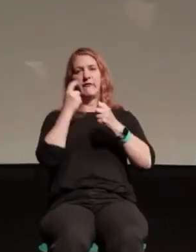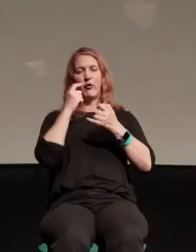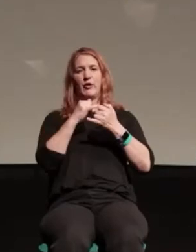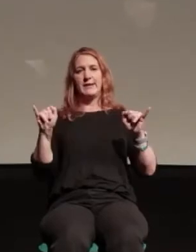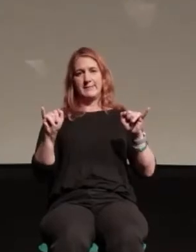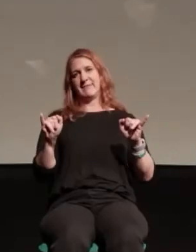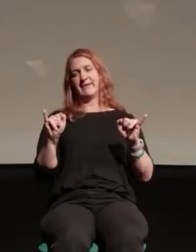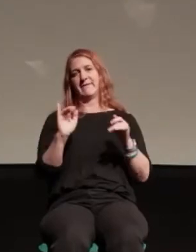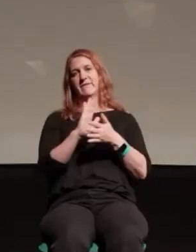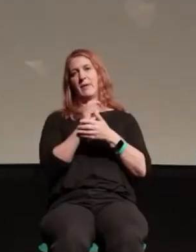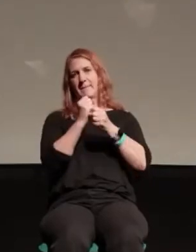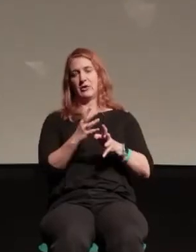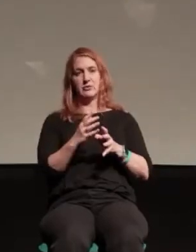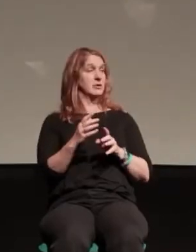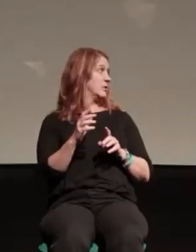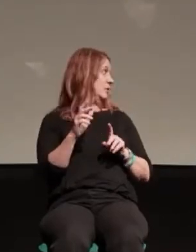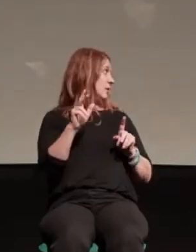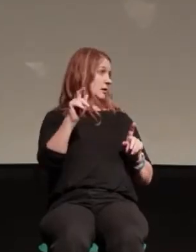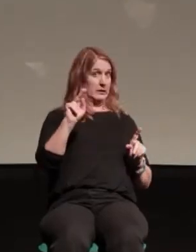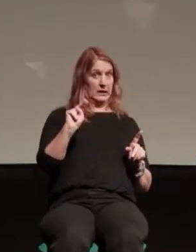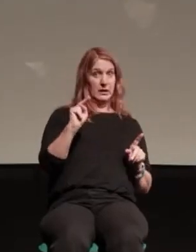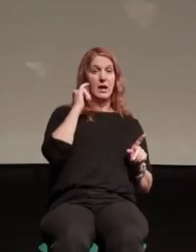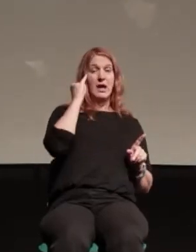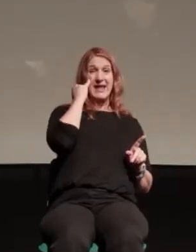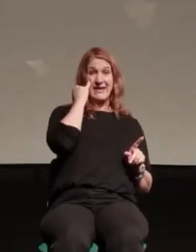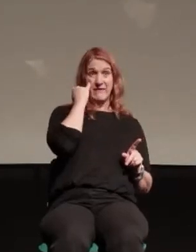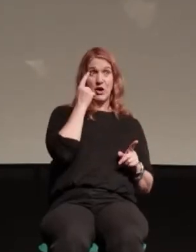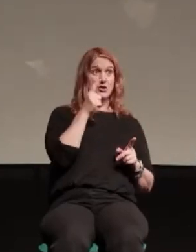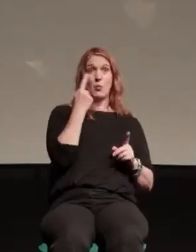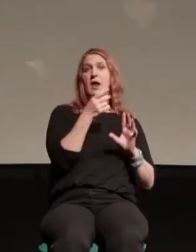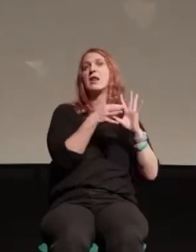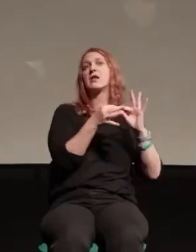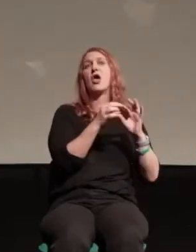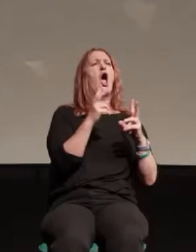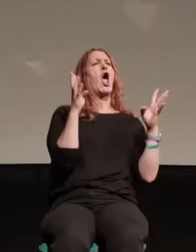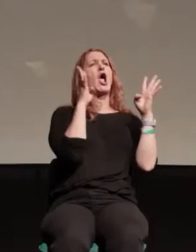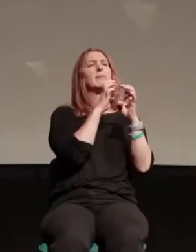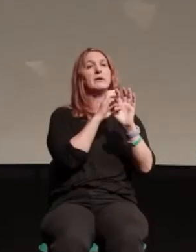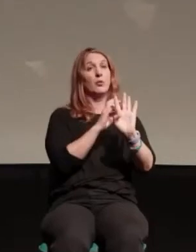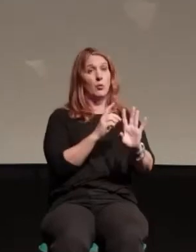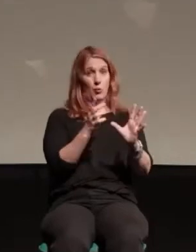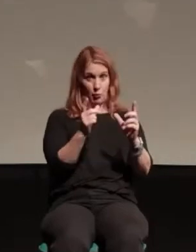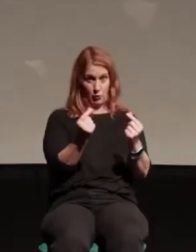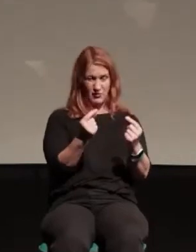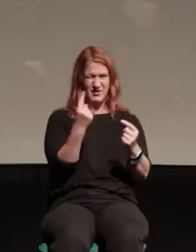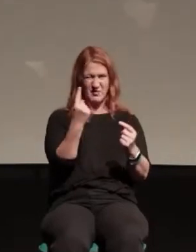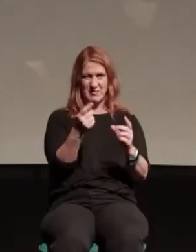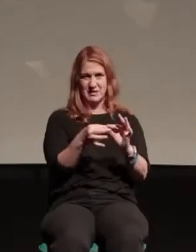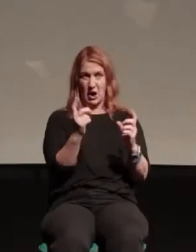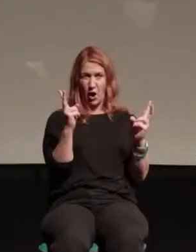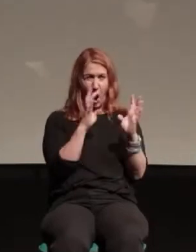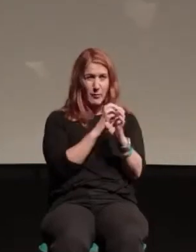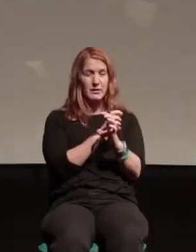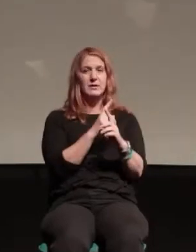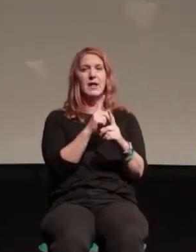E&O issue. And I would just say, if you get the it's complicated answer, there's a precedent with music that